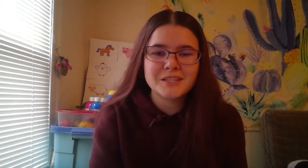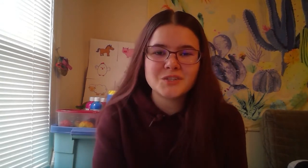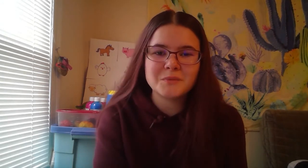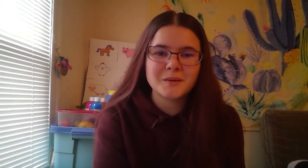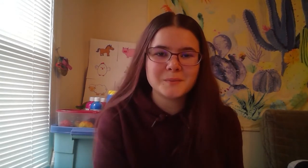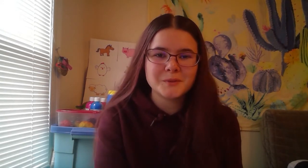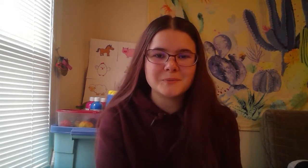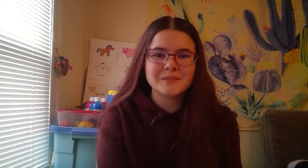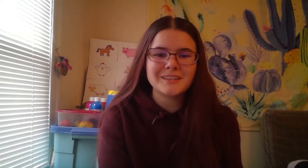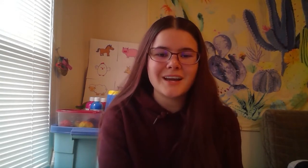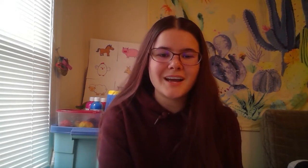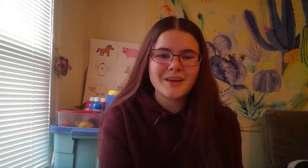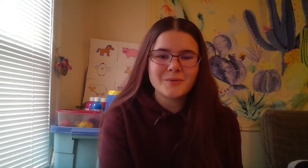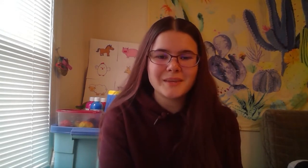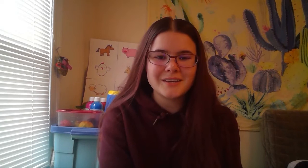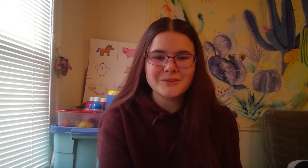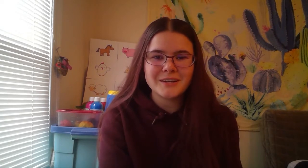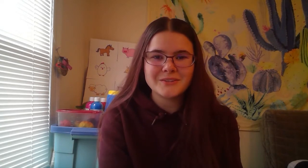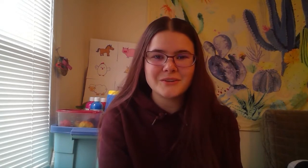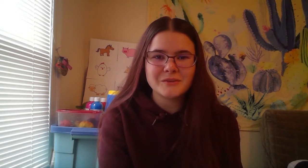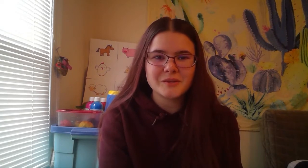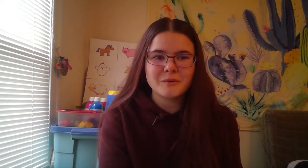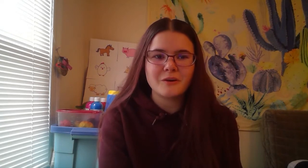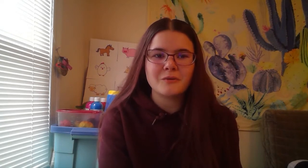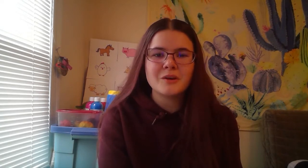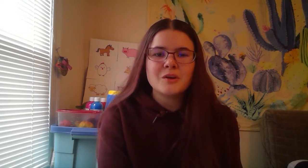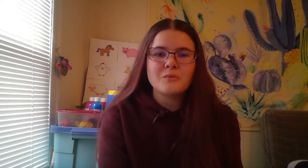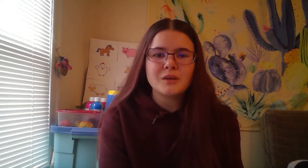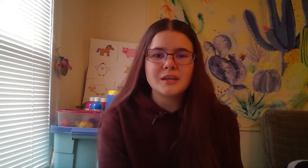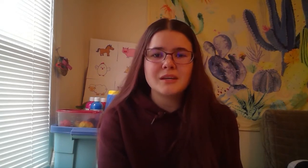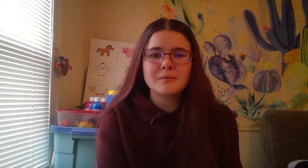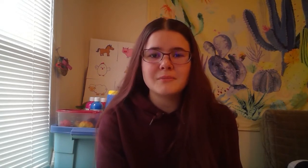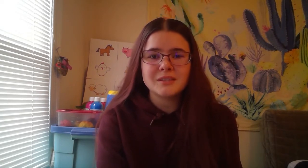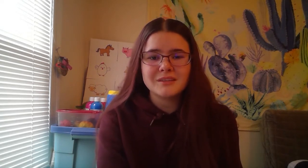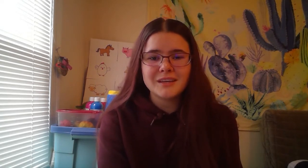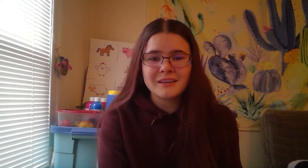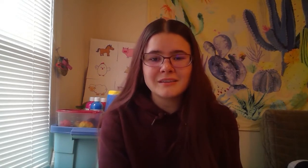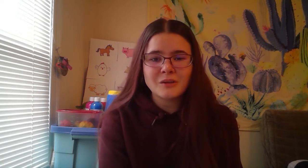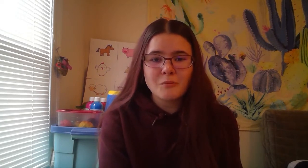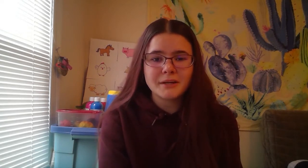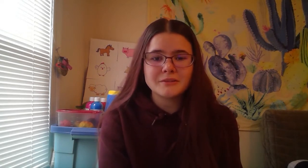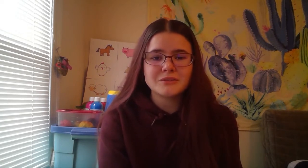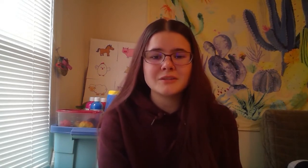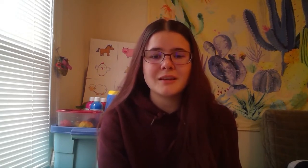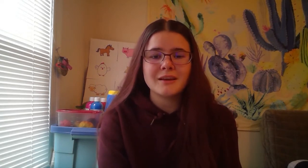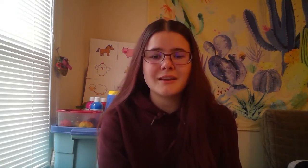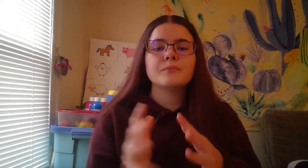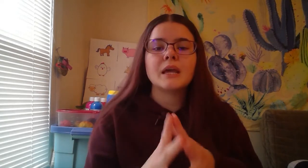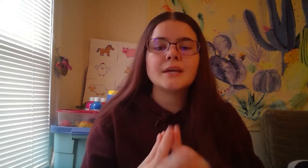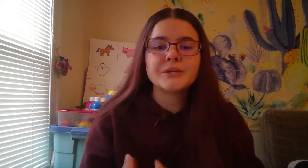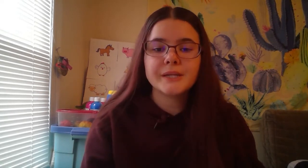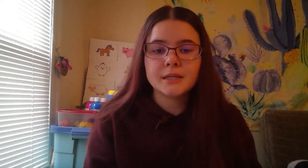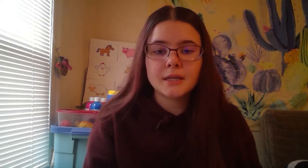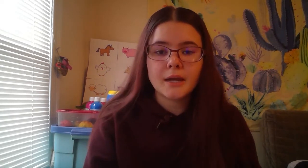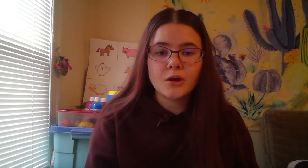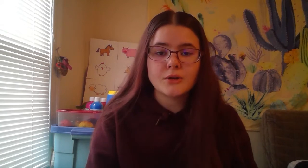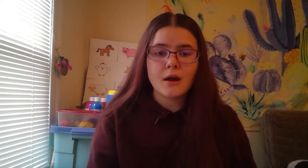message me on Blooms. I hope that you guys are all doing well. We miss the kids so much, and Angelina and I are